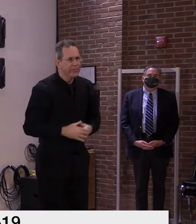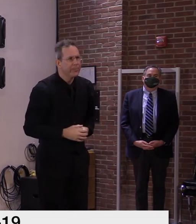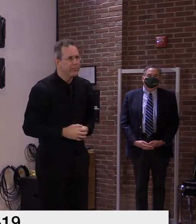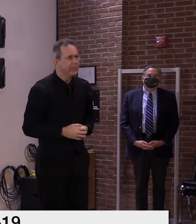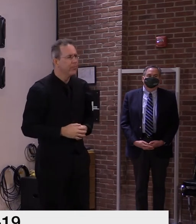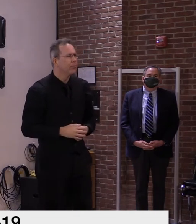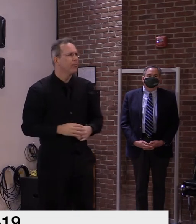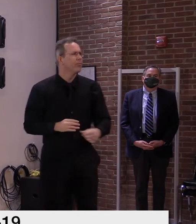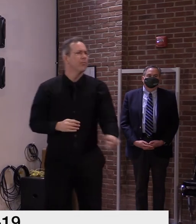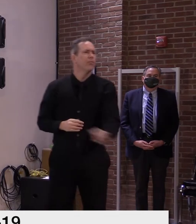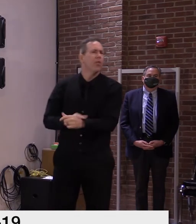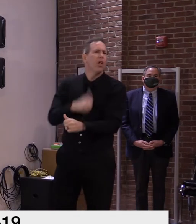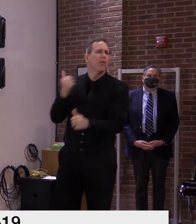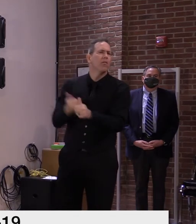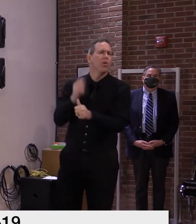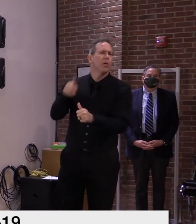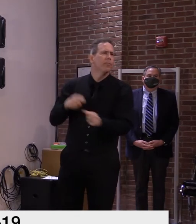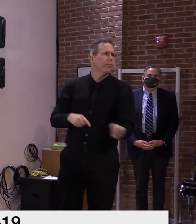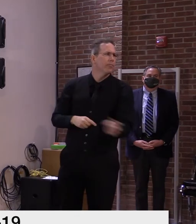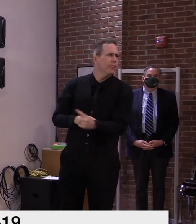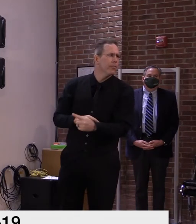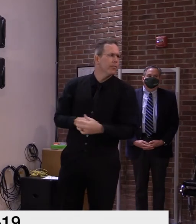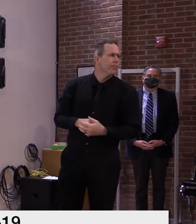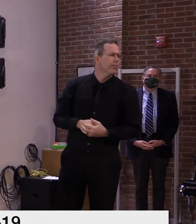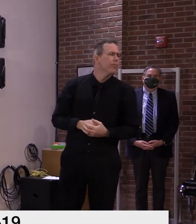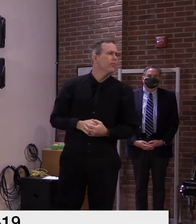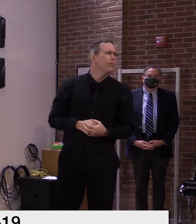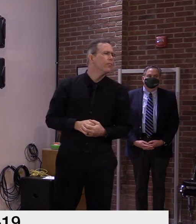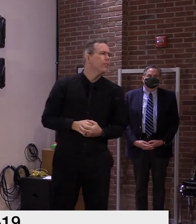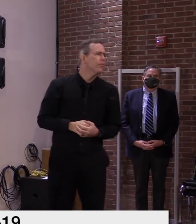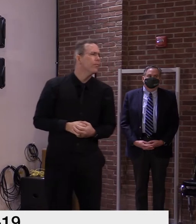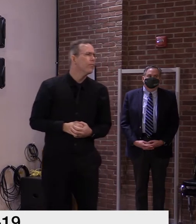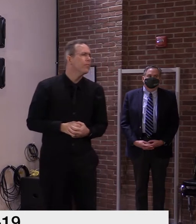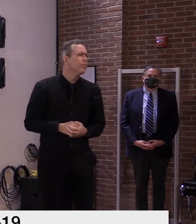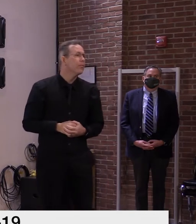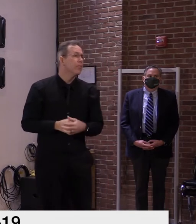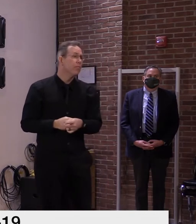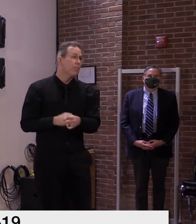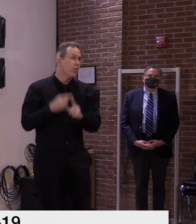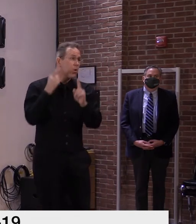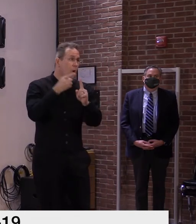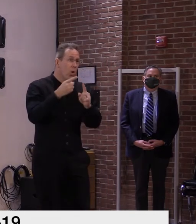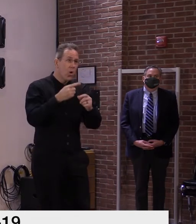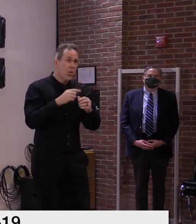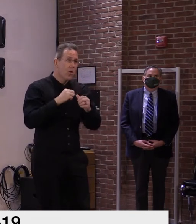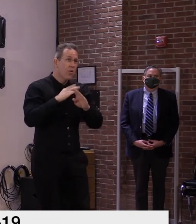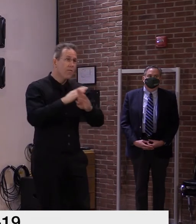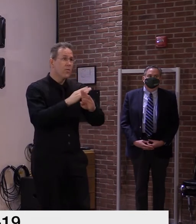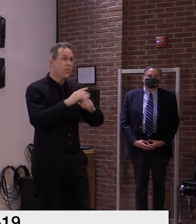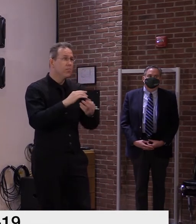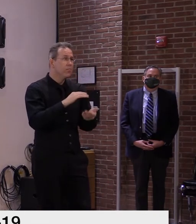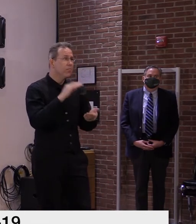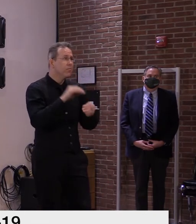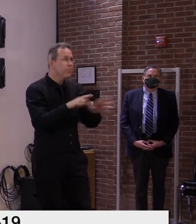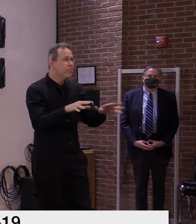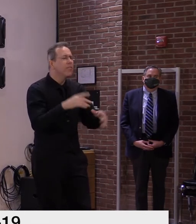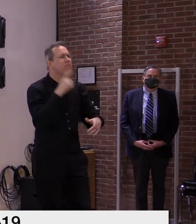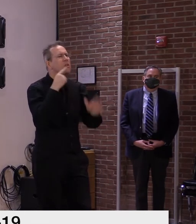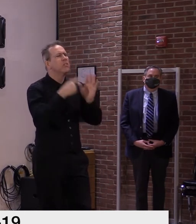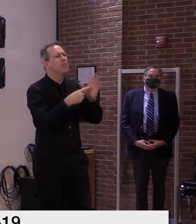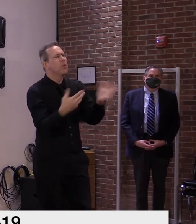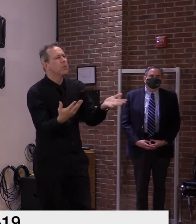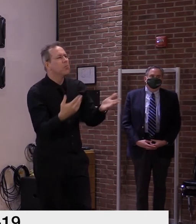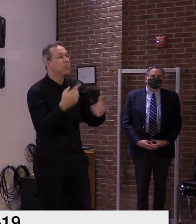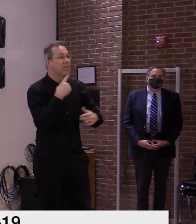the virus from coming into the facility. Is there anything that you can do to kind of limit its spread once it gets into a facility? I mean, more